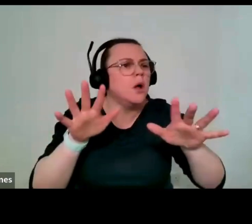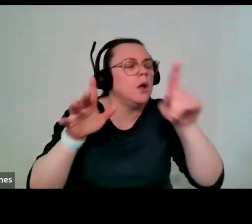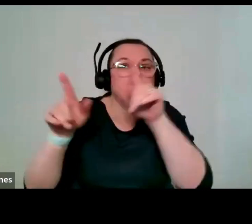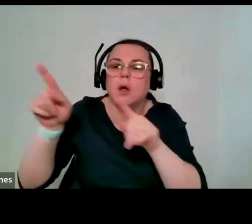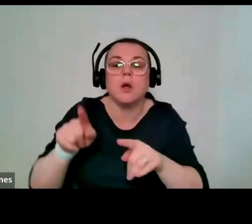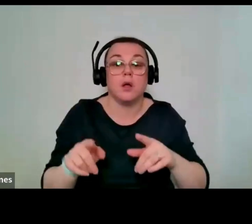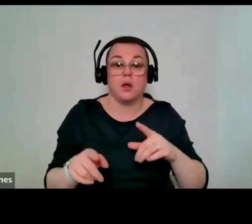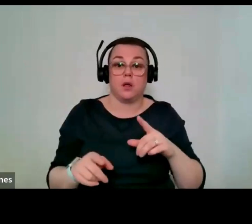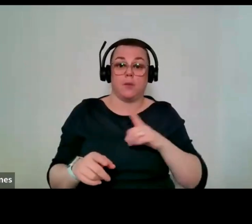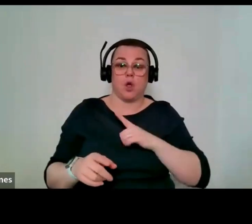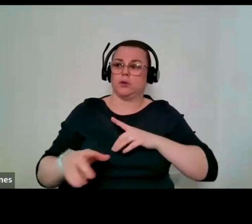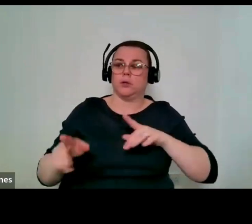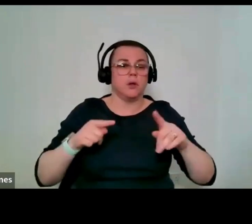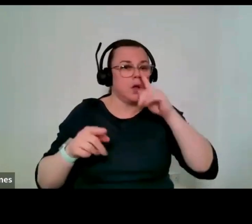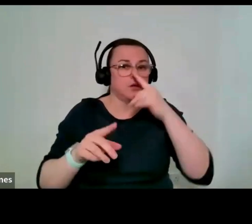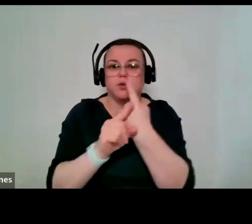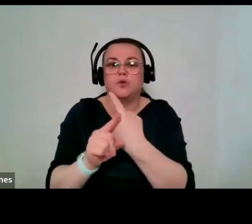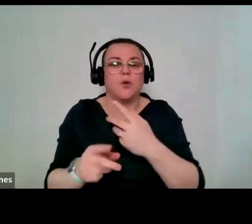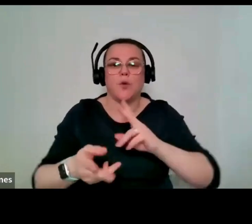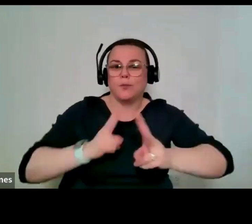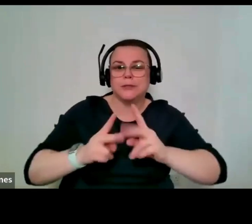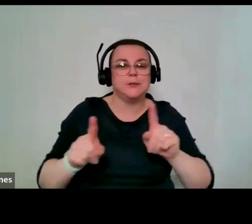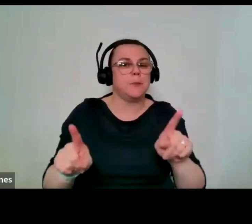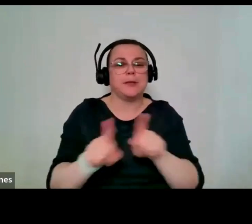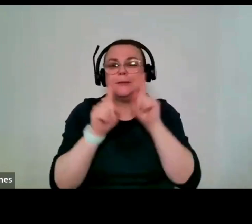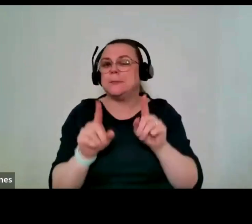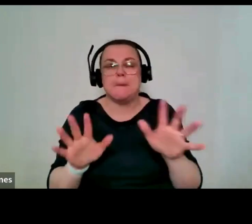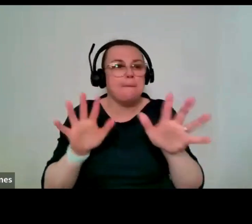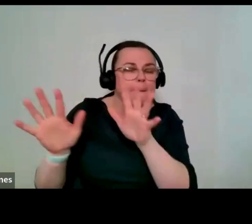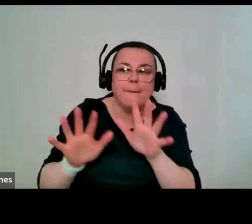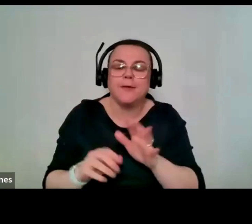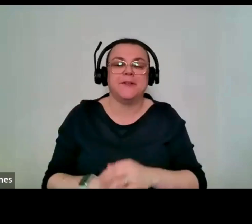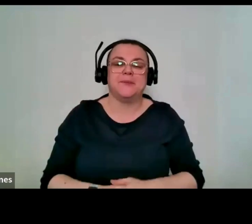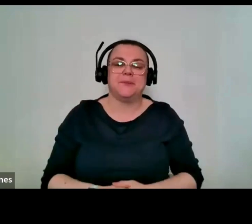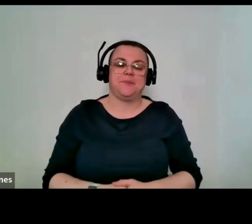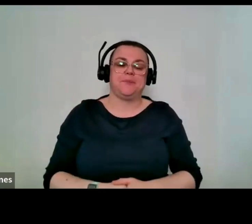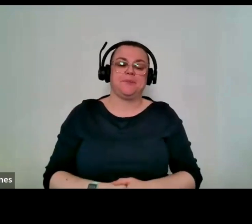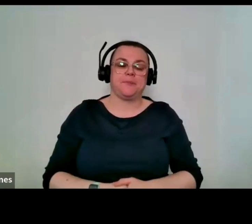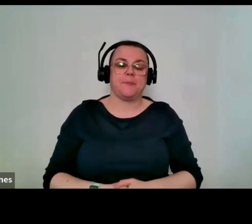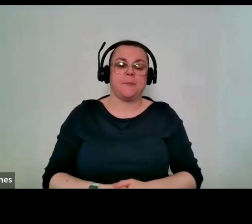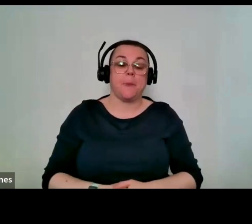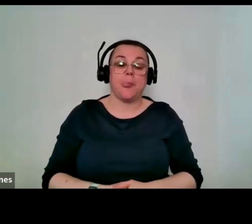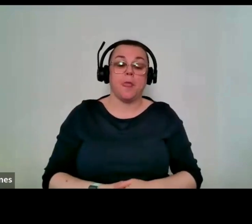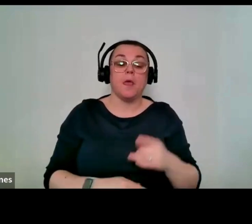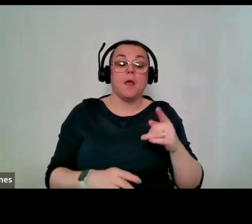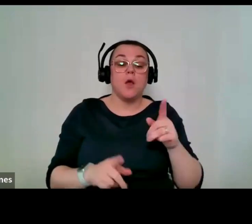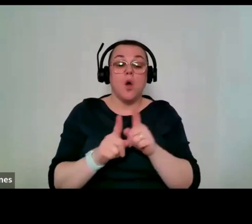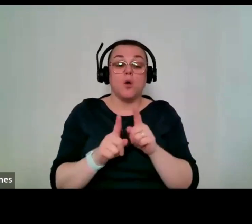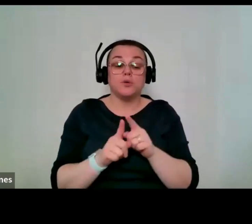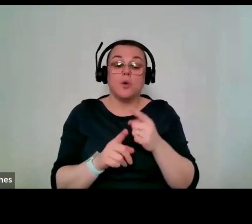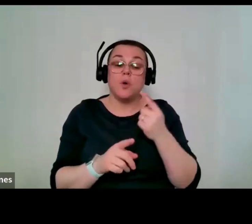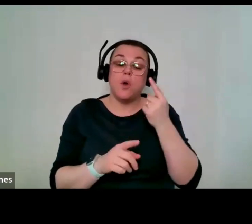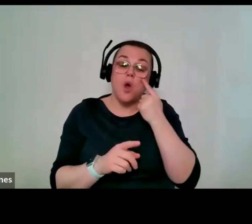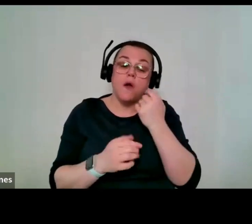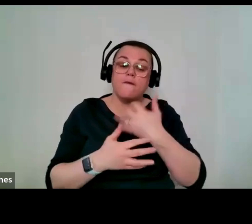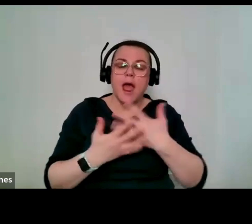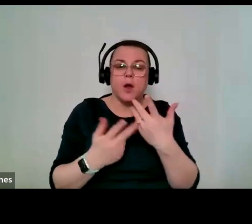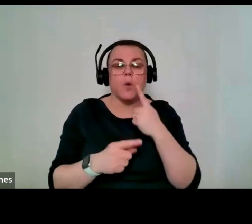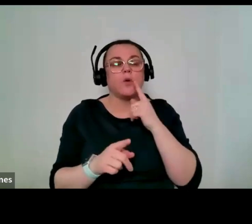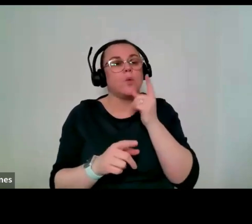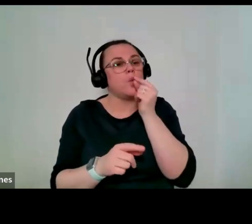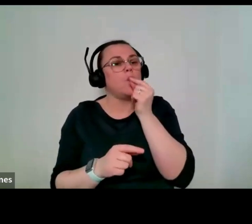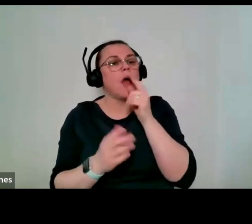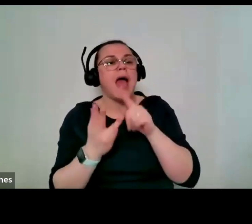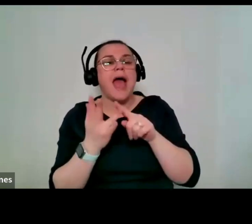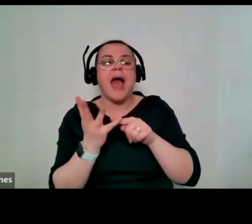people are over talking. And then finally, look out for anyone who is an outsider. I think this is a really important point.